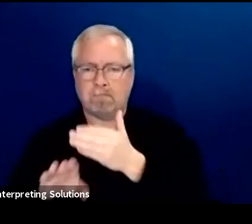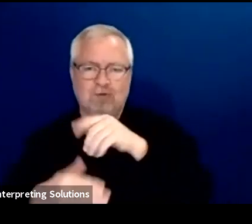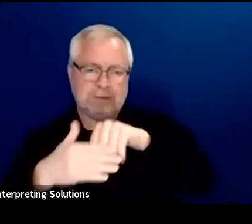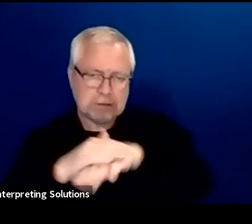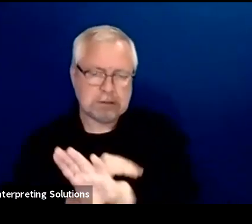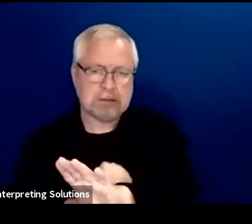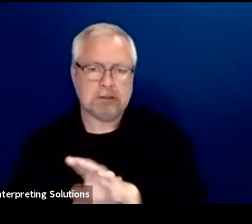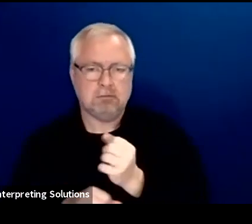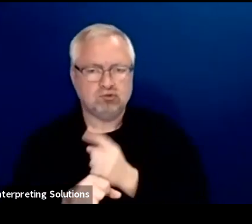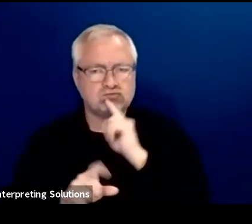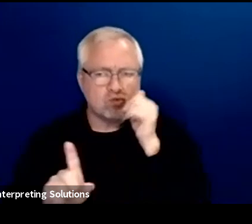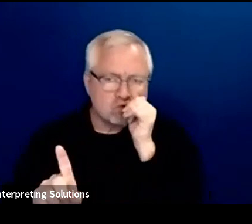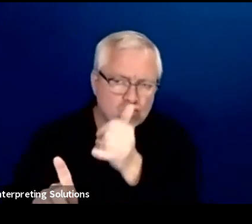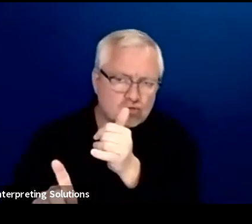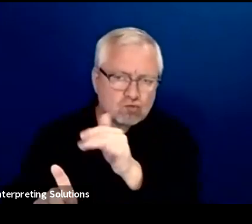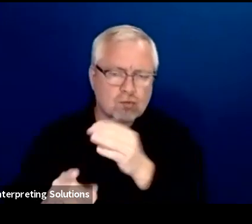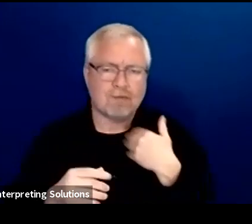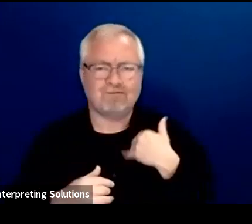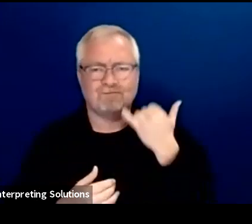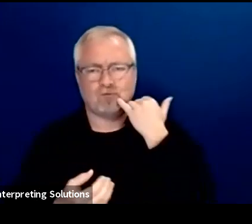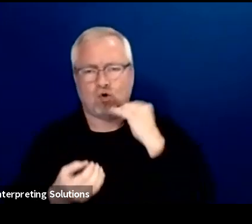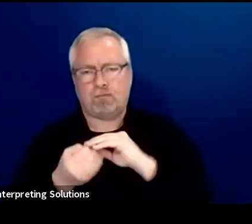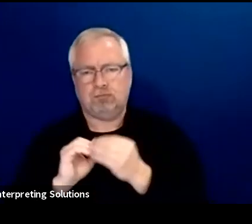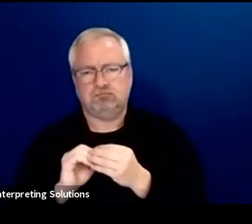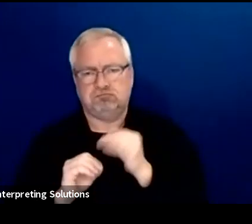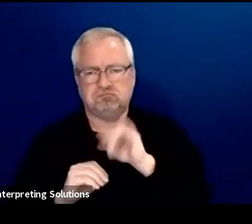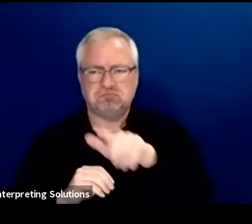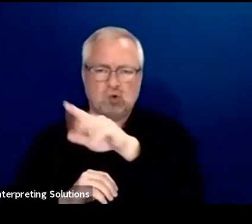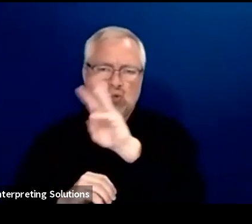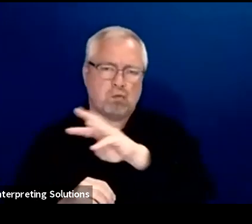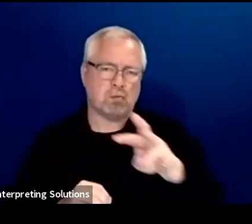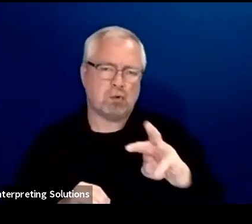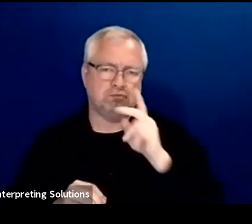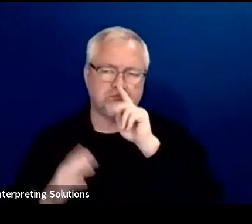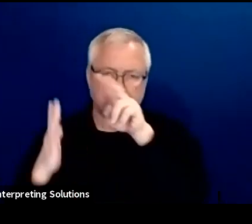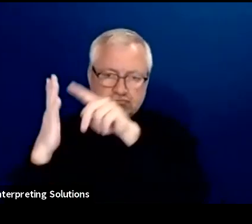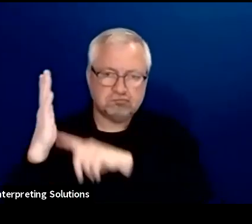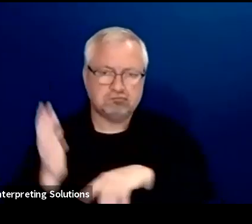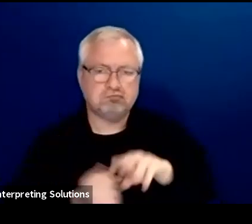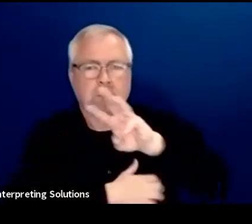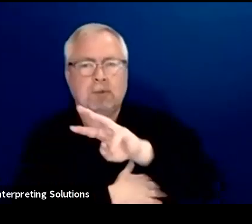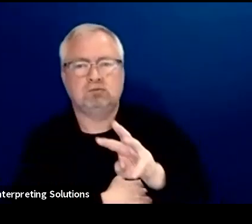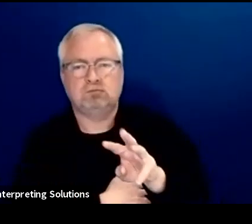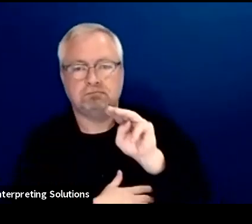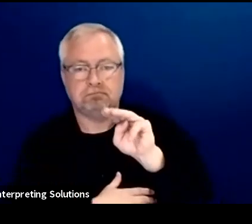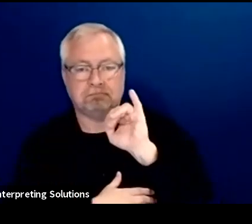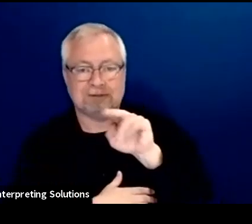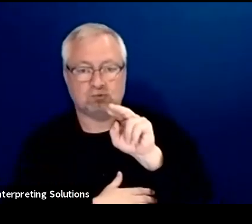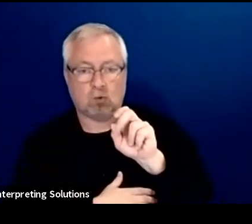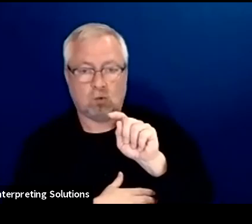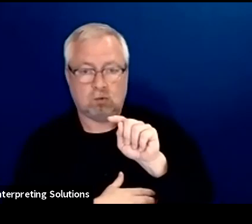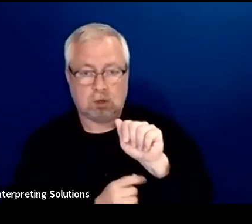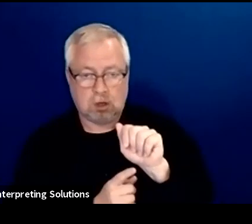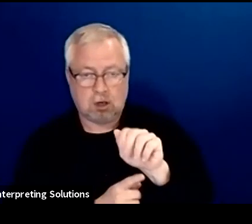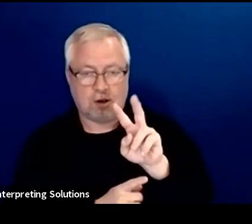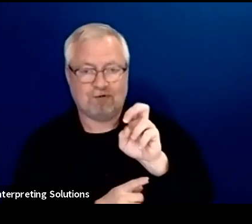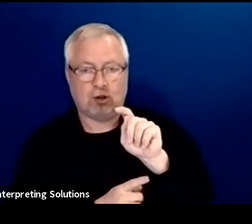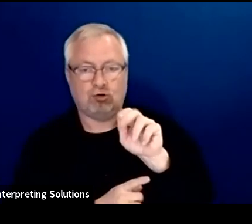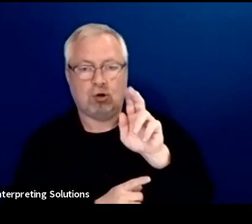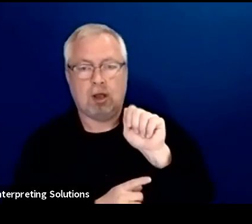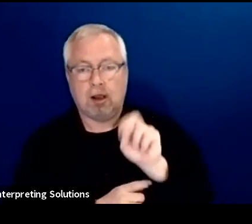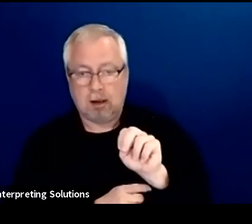VA healthcare systems are listed on our website again at minnesotaveteran.org. The VA medical centers will then